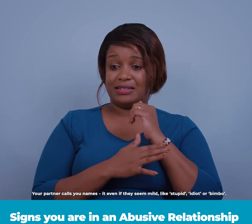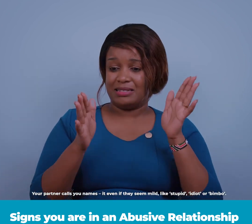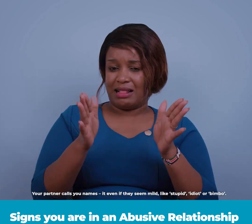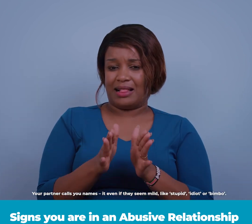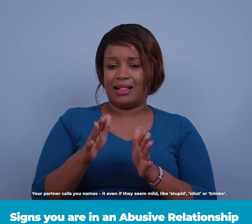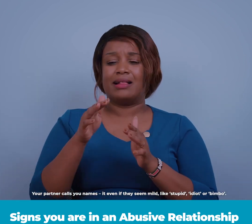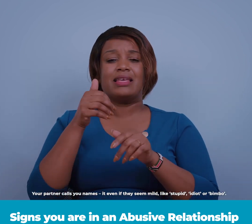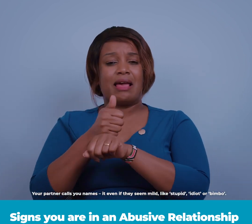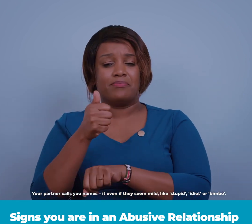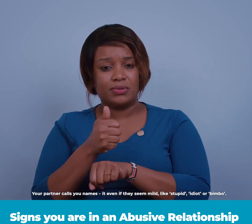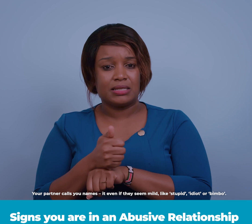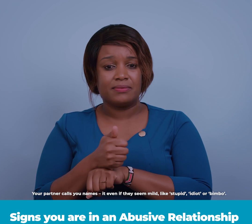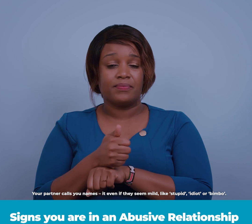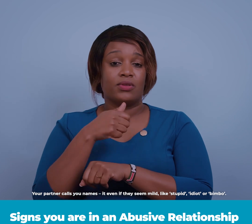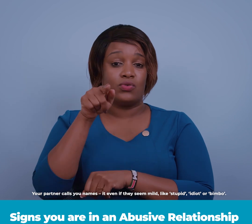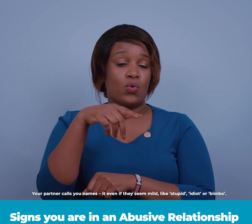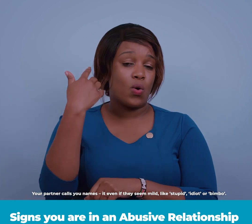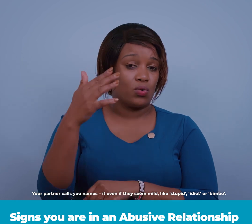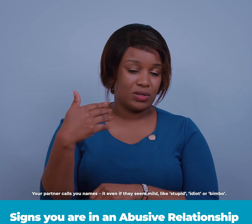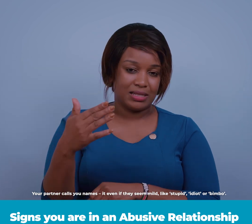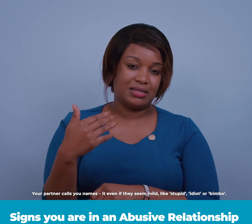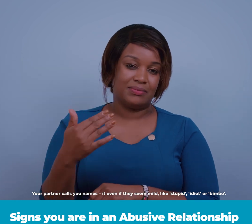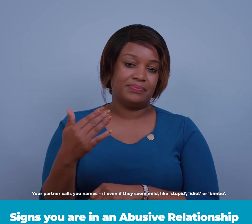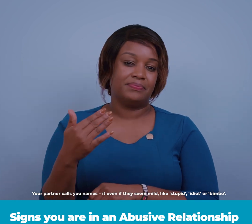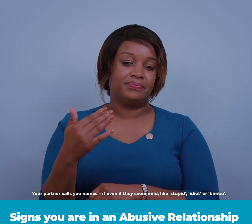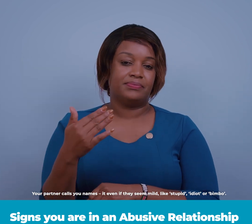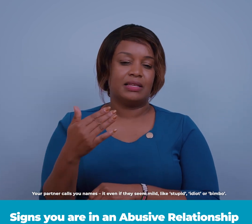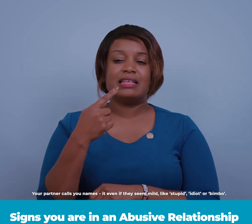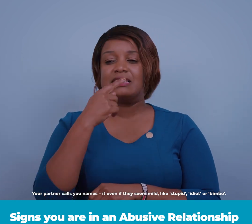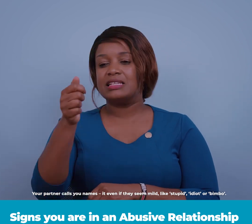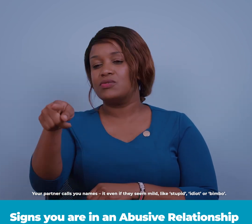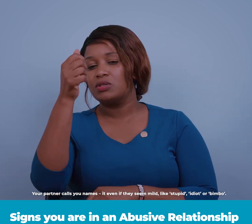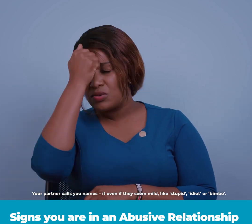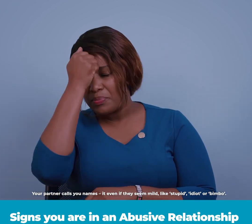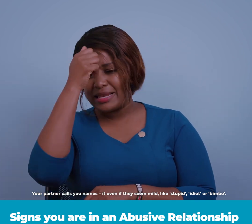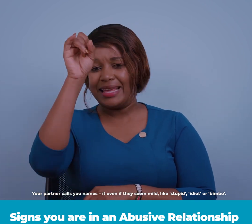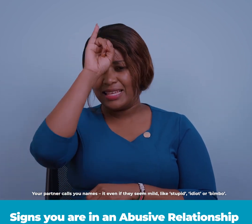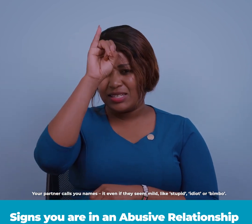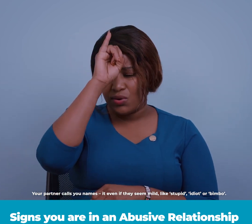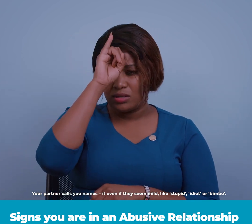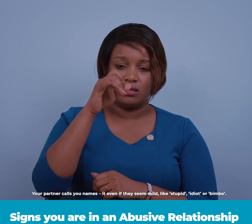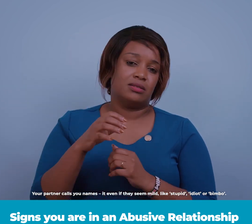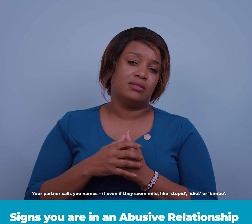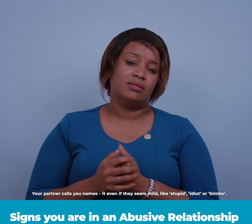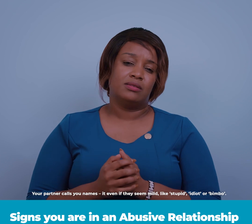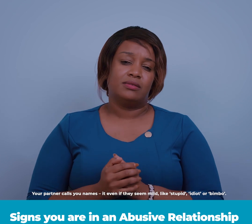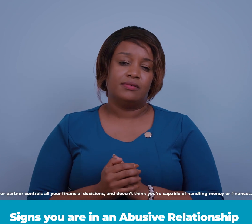names, even if they may seem mild, like stupid, idiot, or bimbo. Your